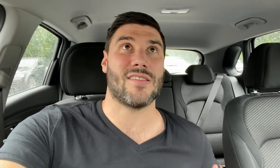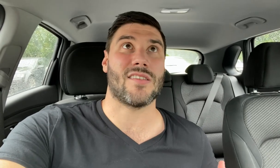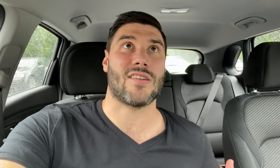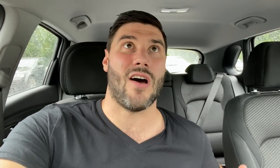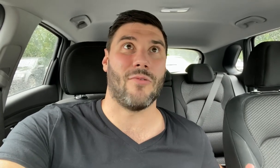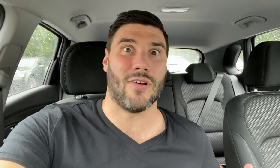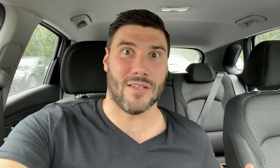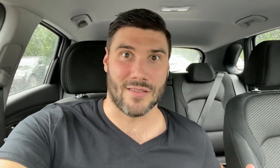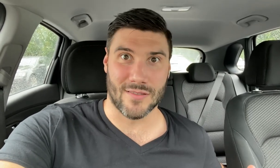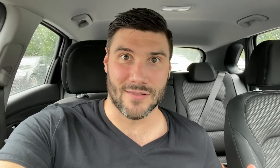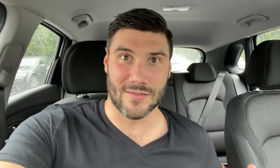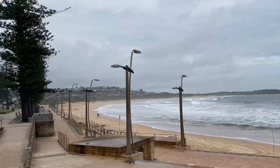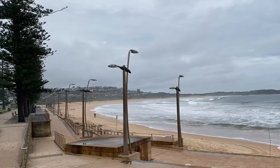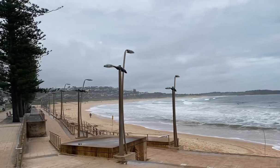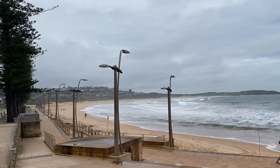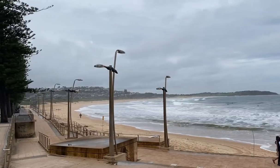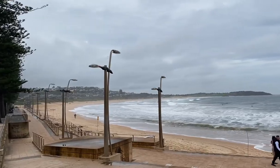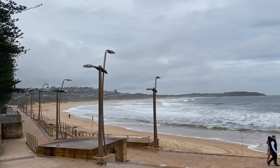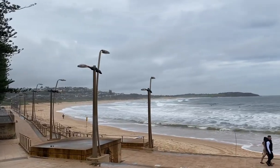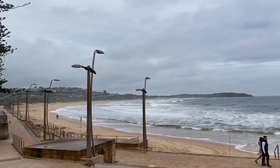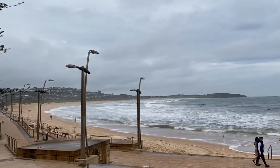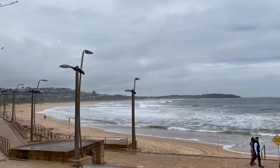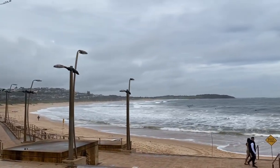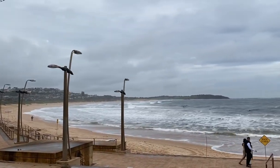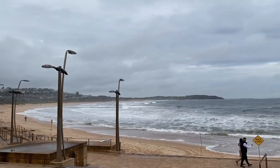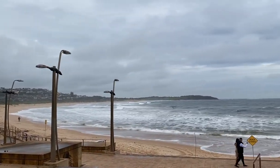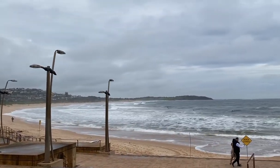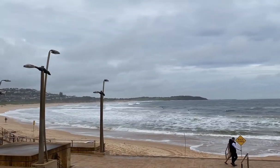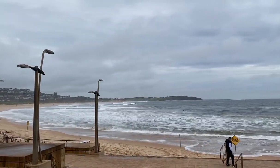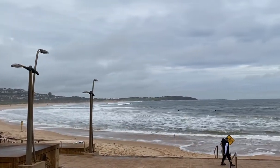ticks skyrocket.